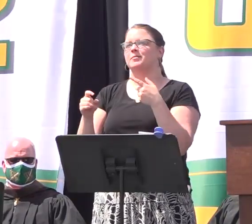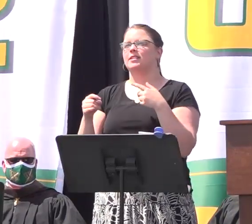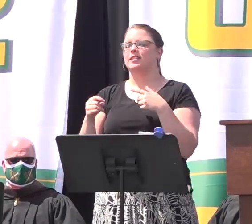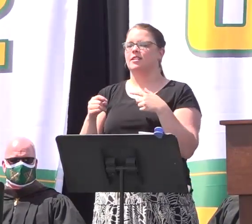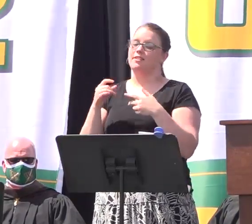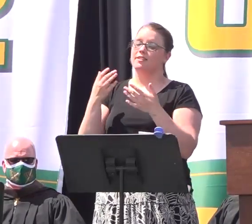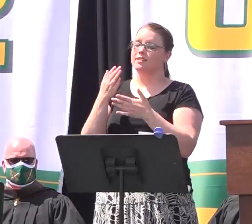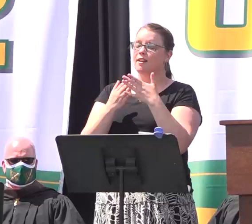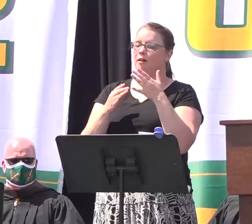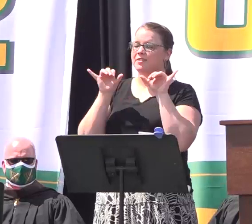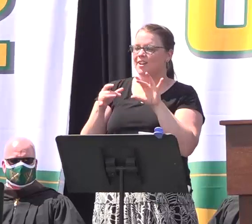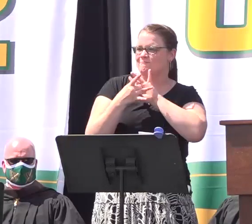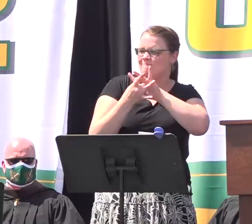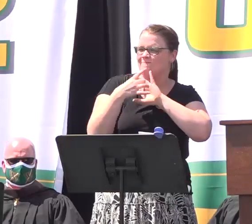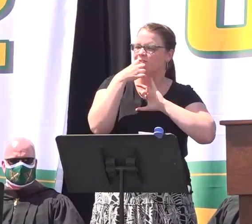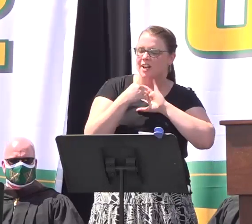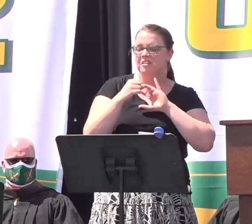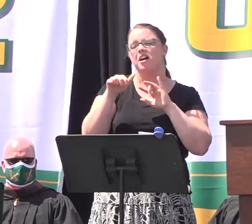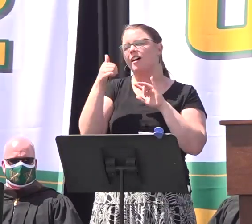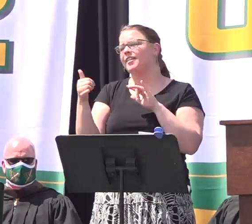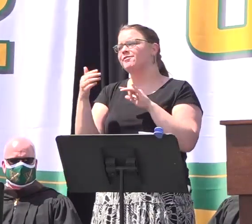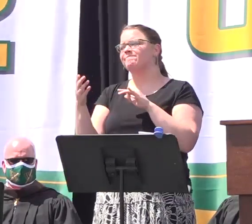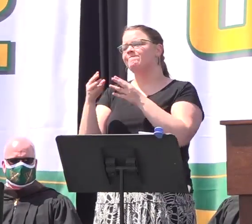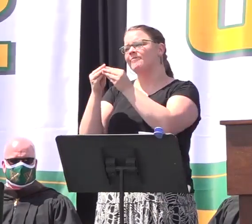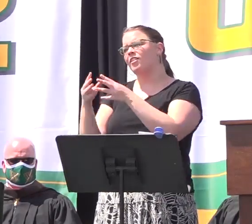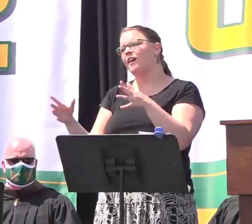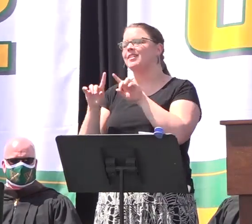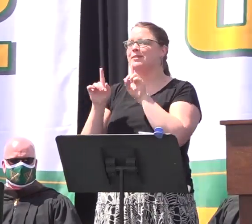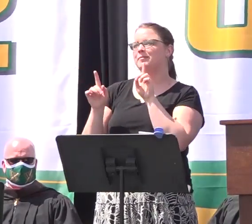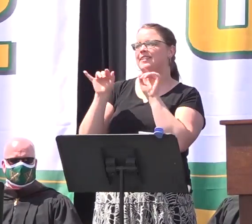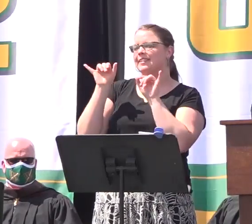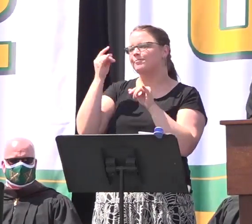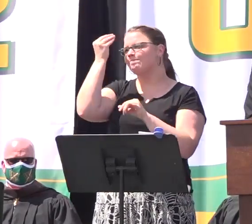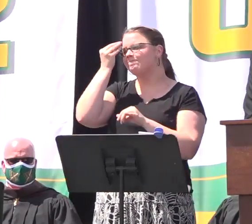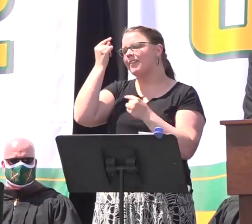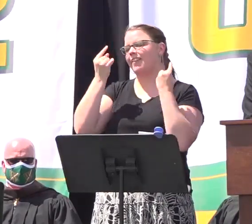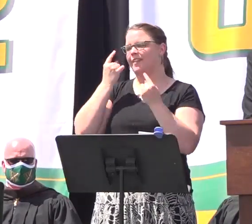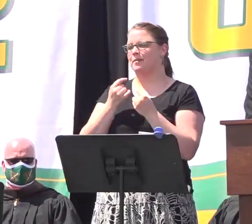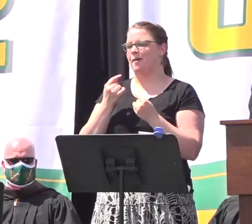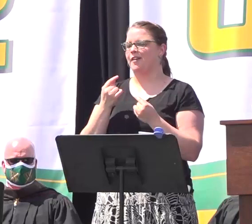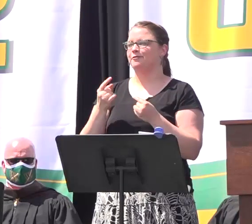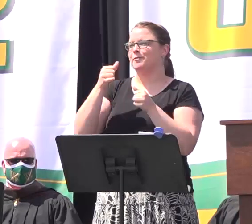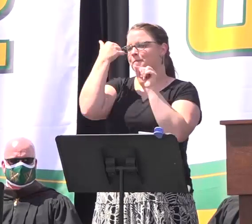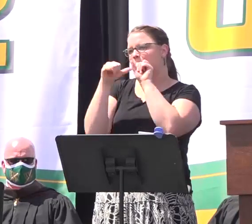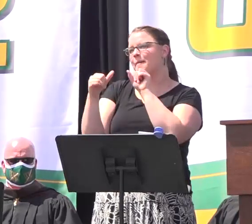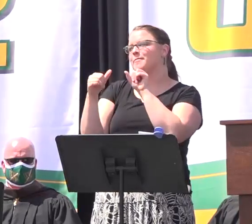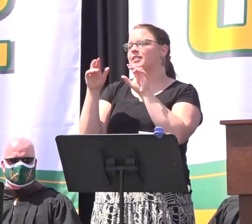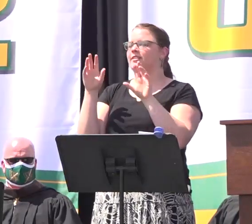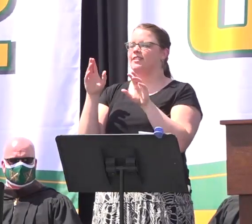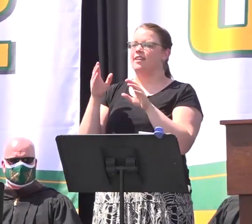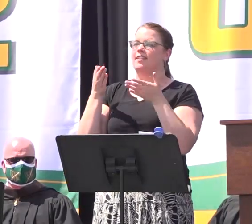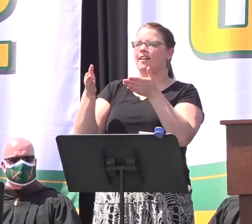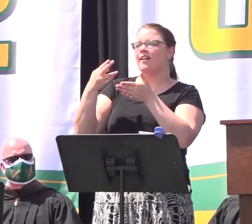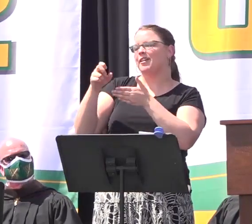and some gone, calm, happiness, and innocence. Finally, here's a story to wrap this